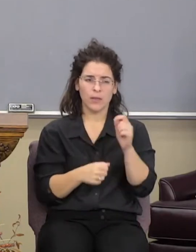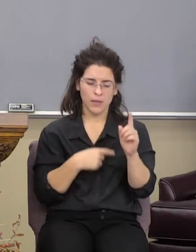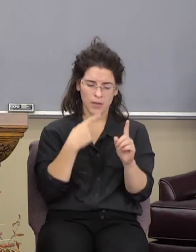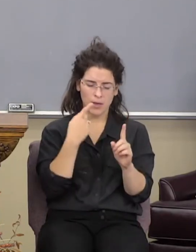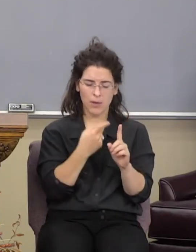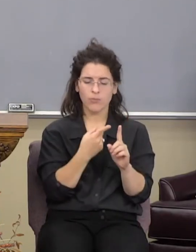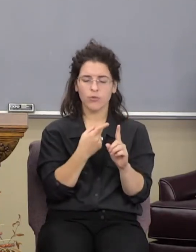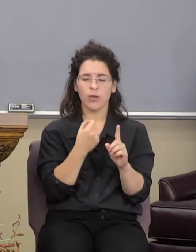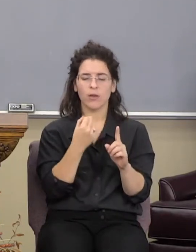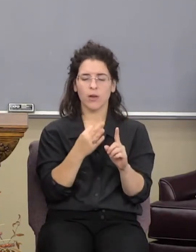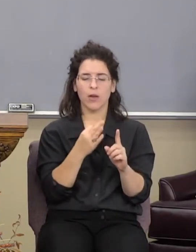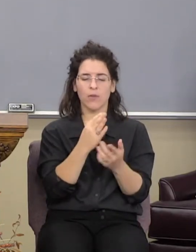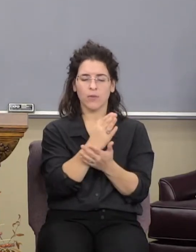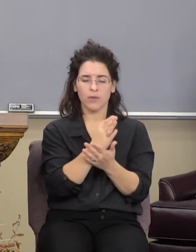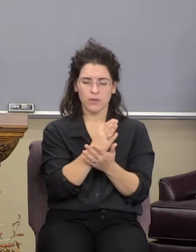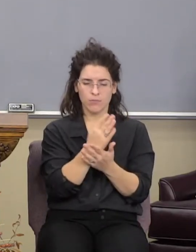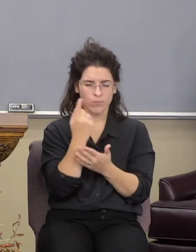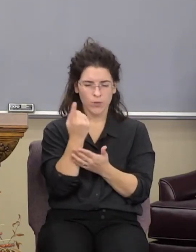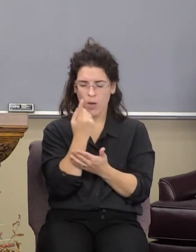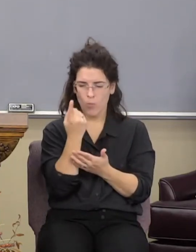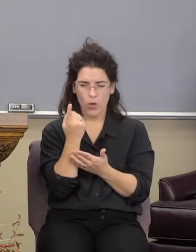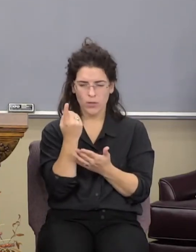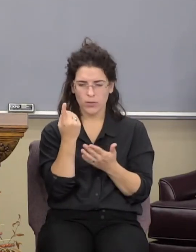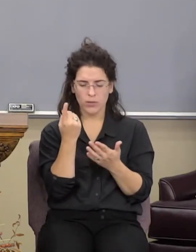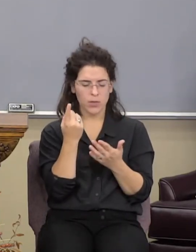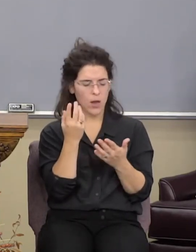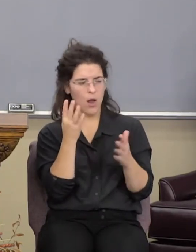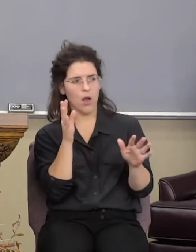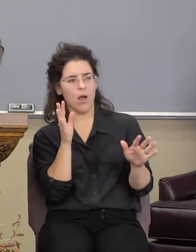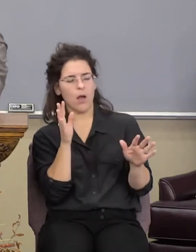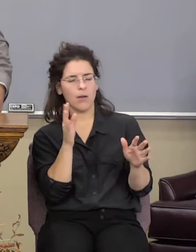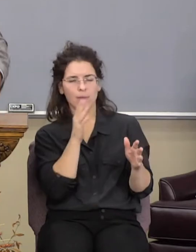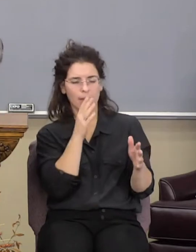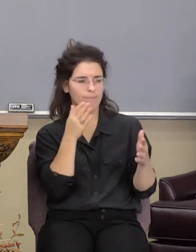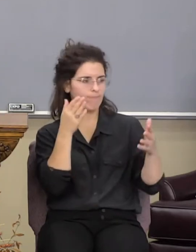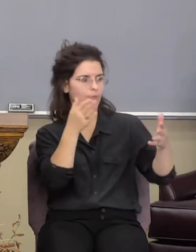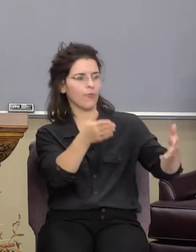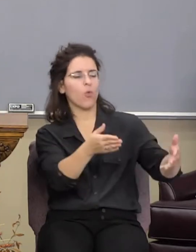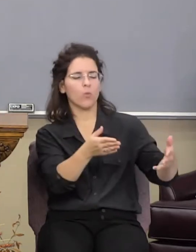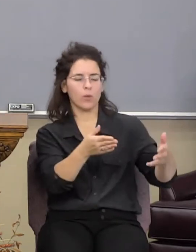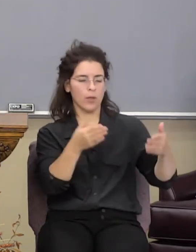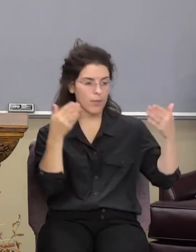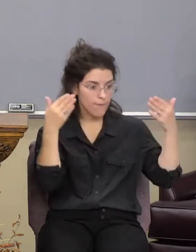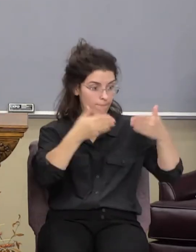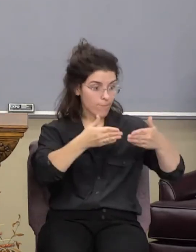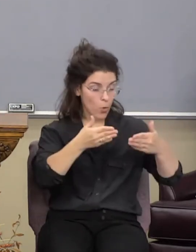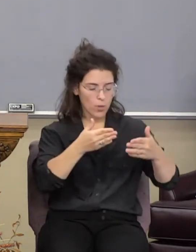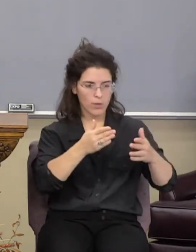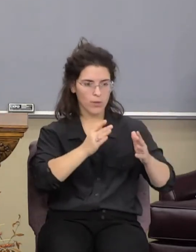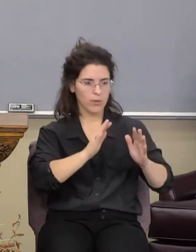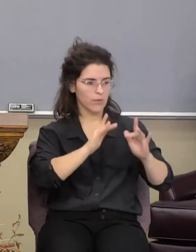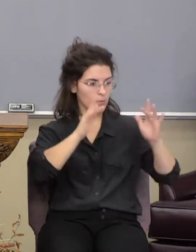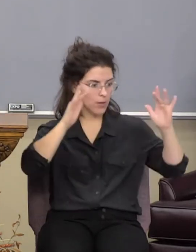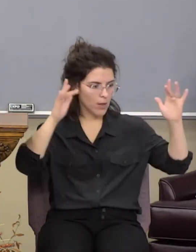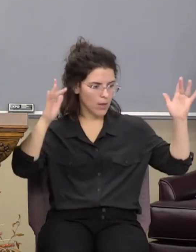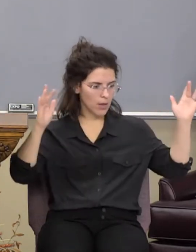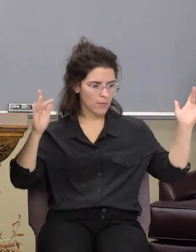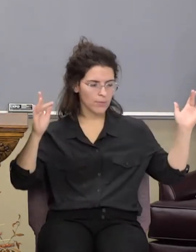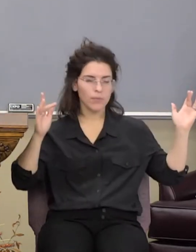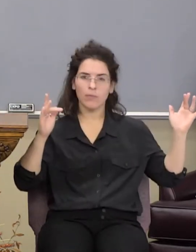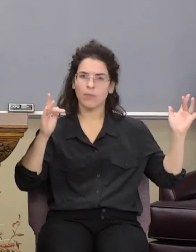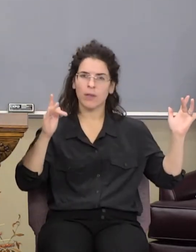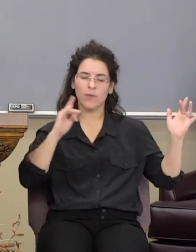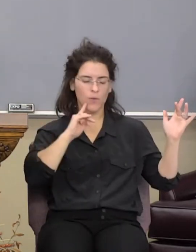object of someone's awe. Being the object of splendor. Have you